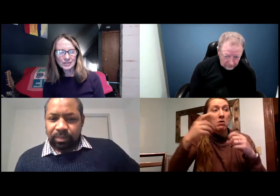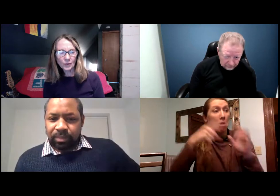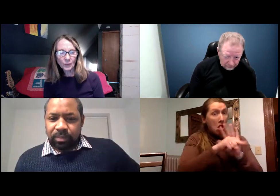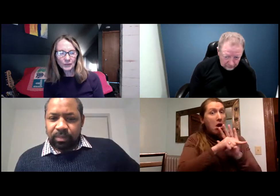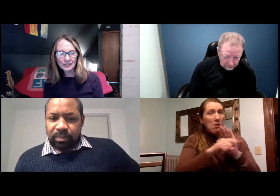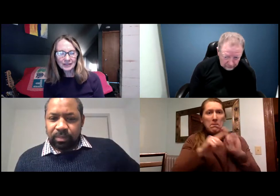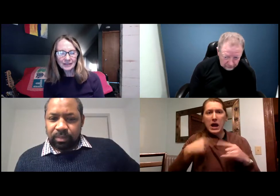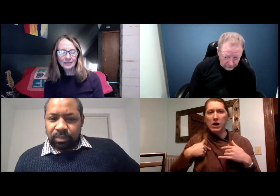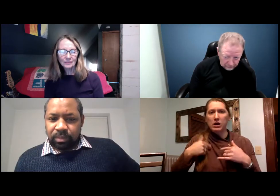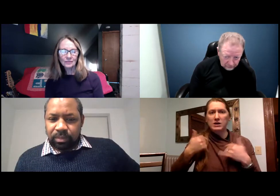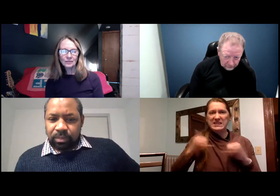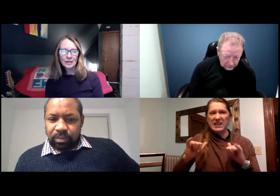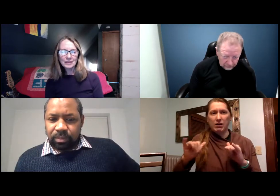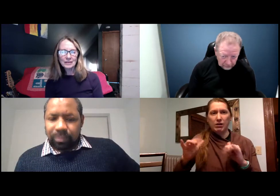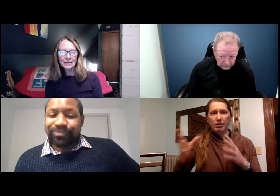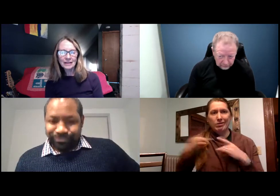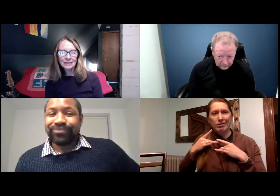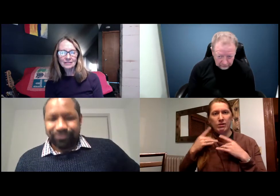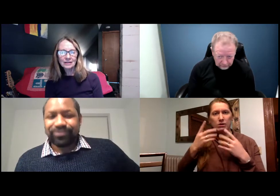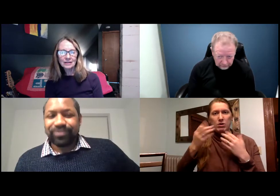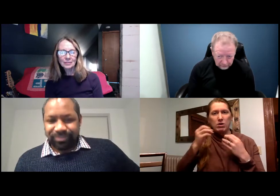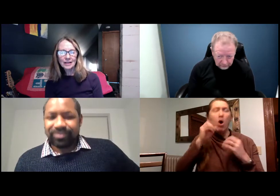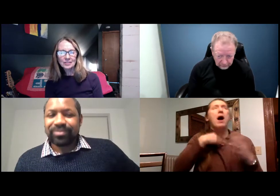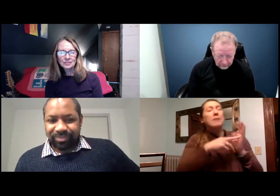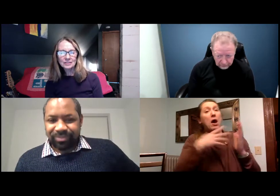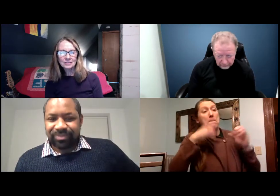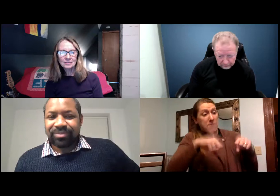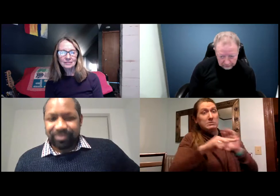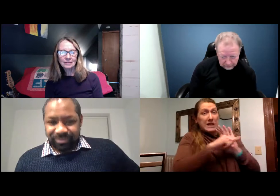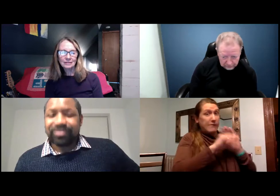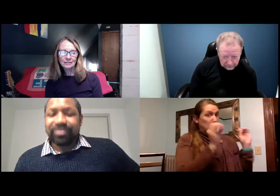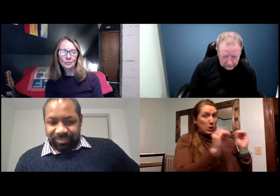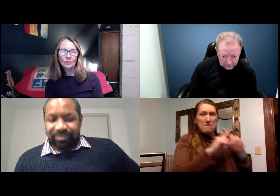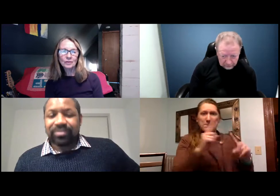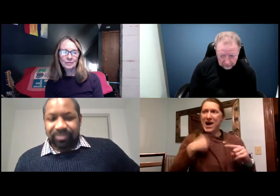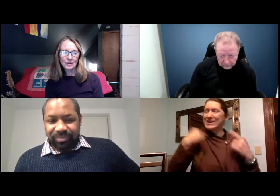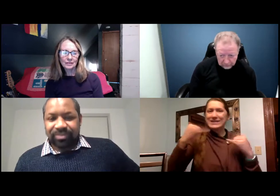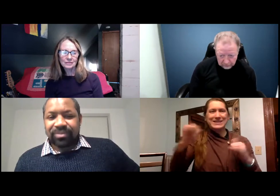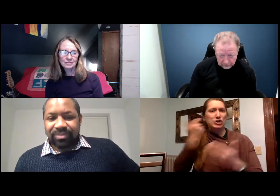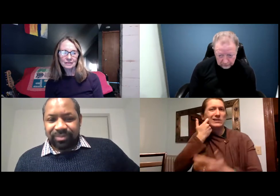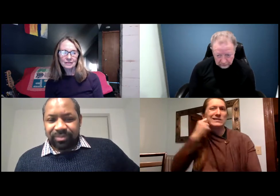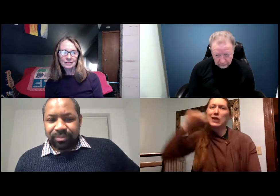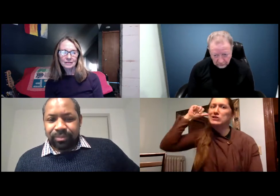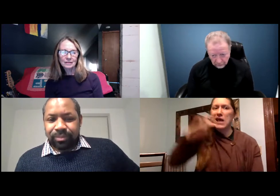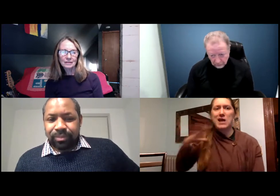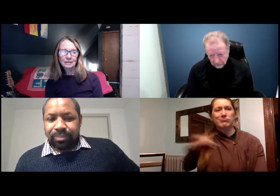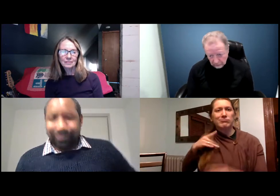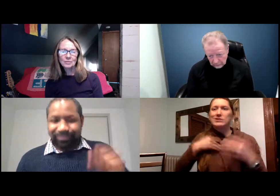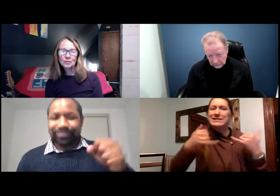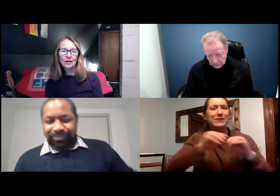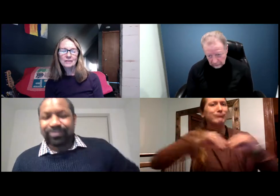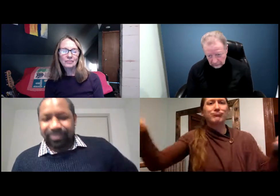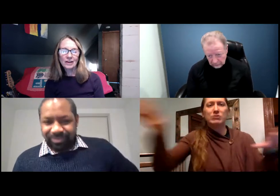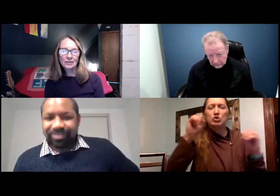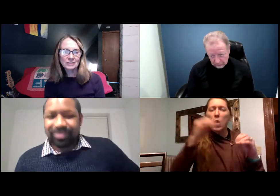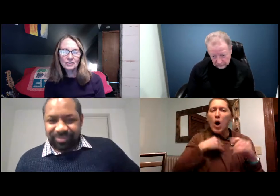weeks only? You might get a negative, but actually, well, what I'm worried about is maybe you